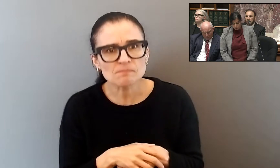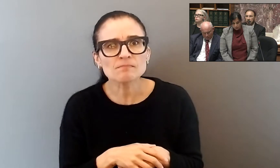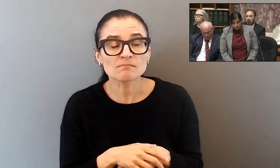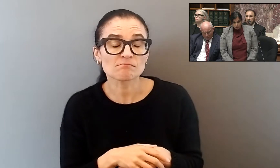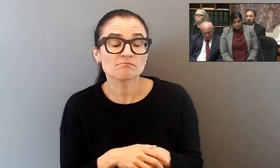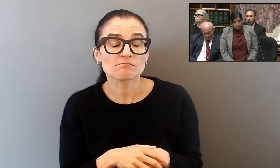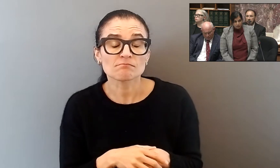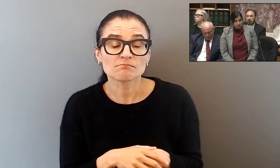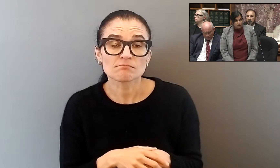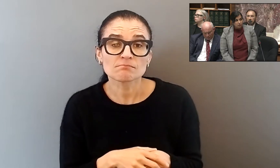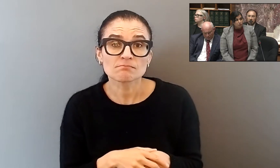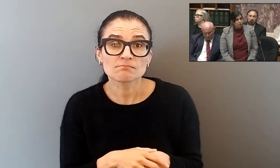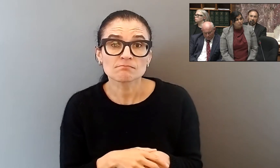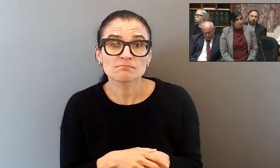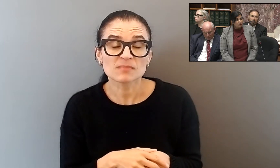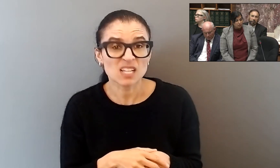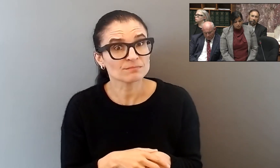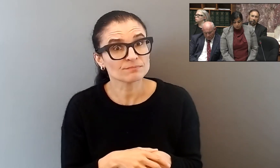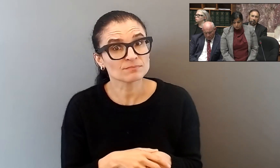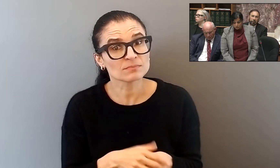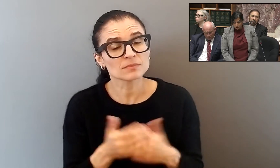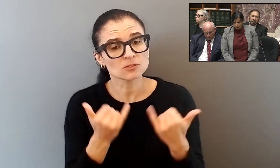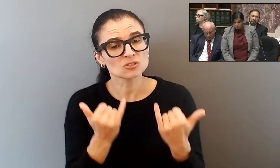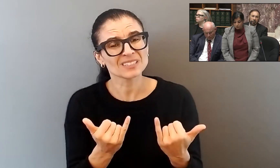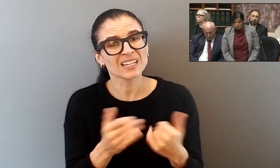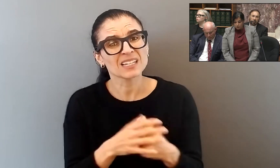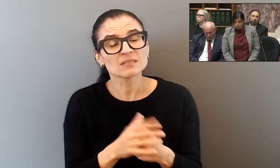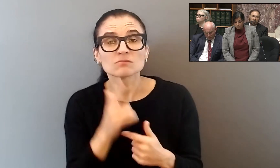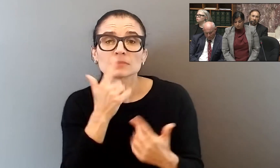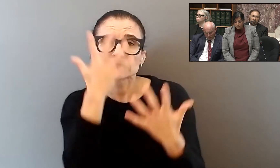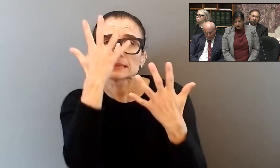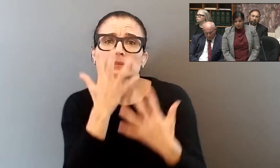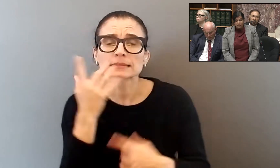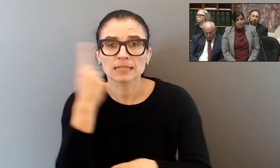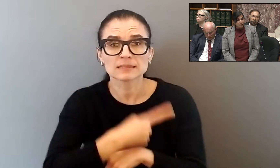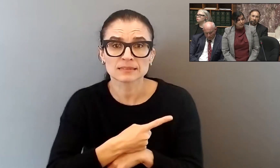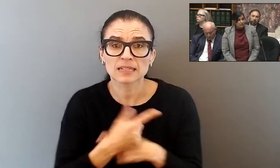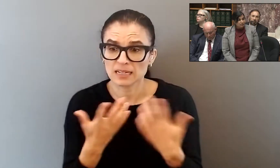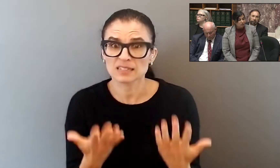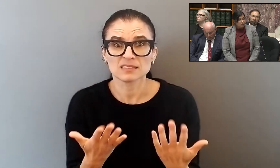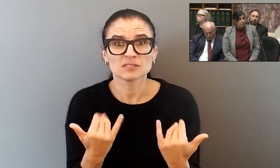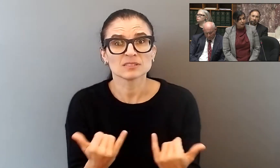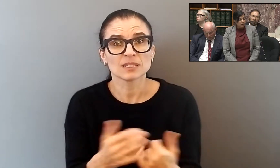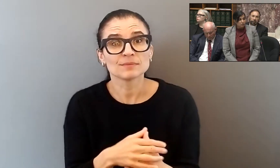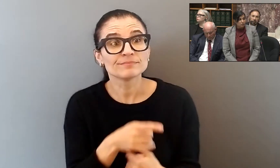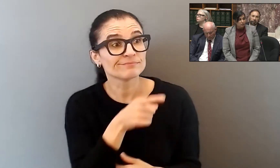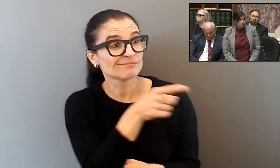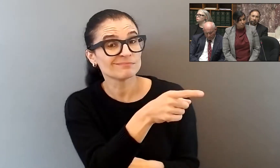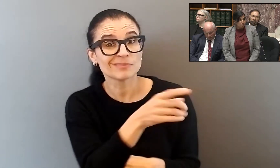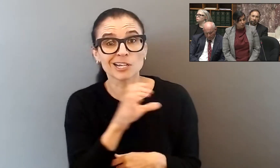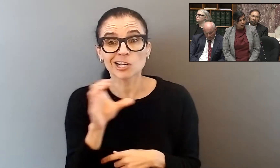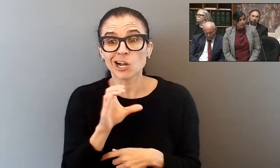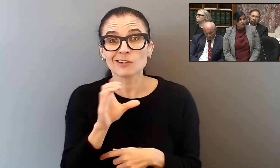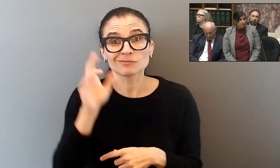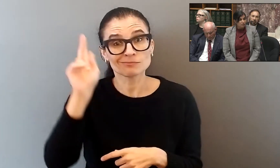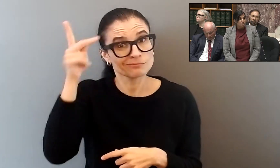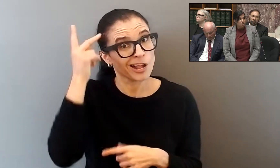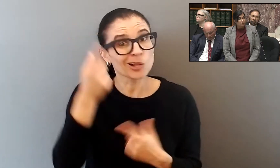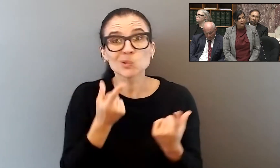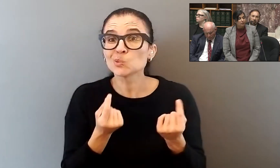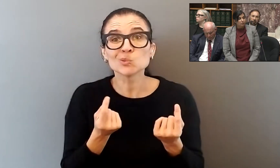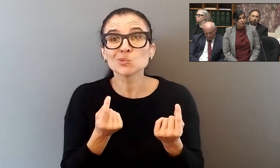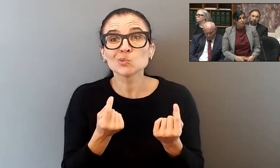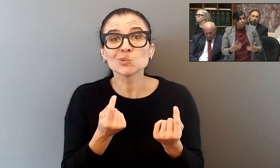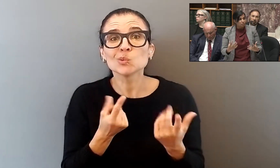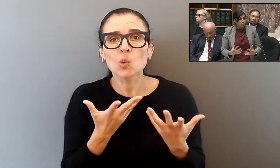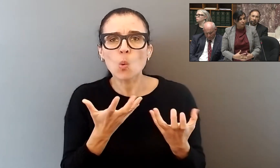legislature when Conservative politicians are trying to dictate what parents should be doing and decisions they should